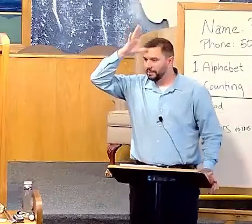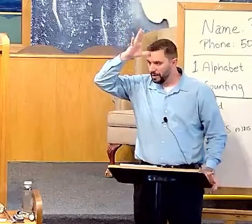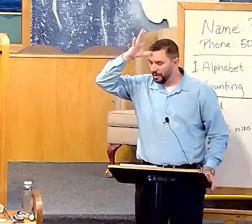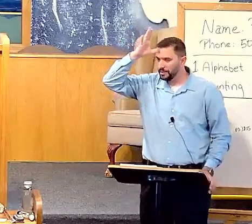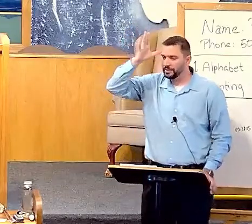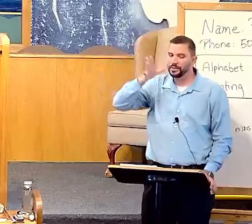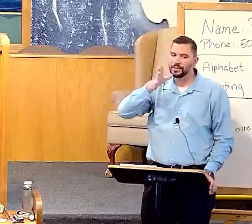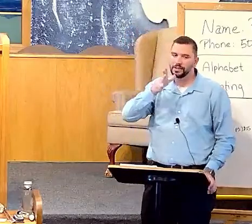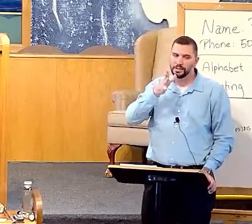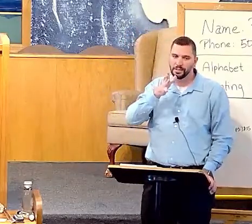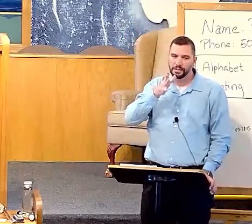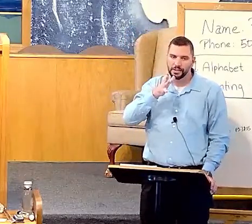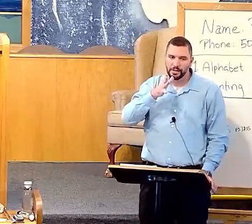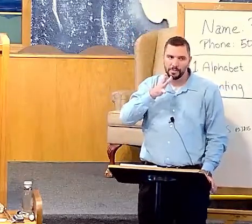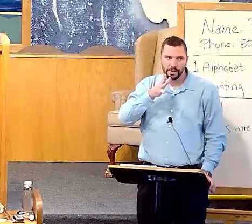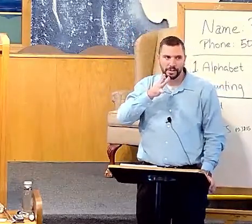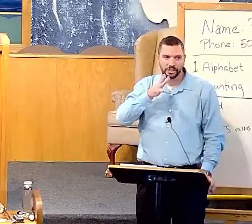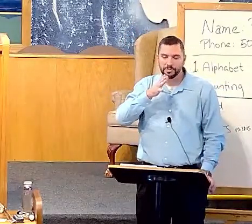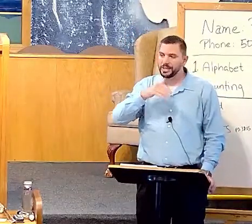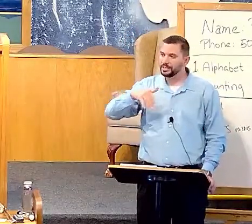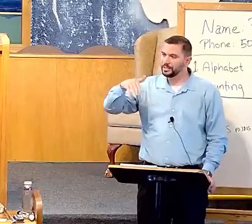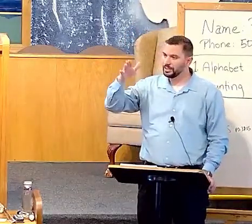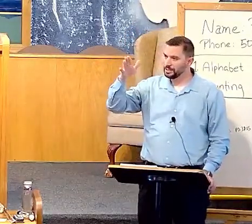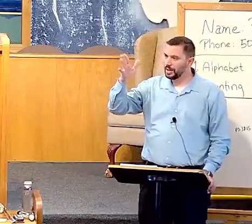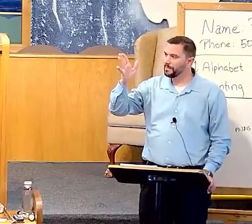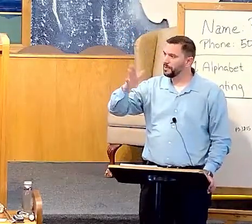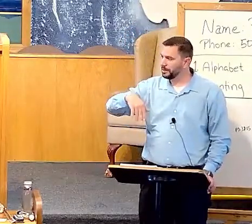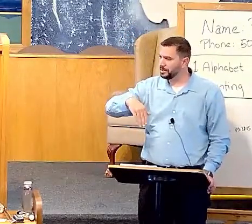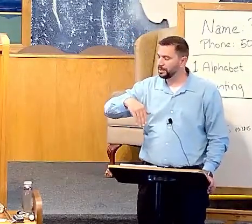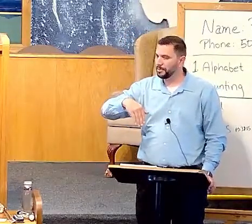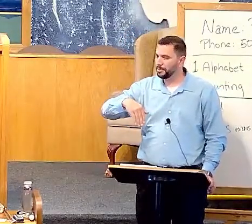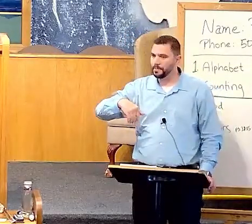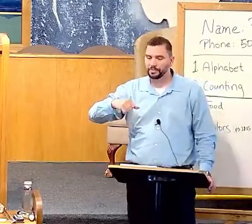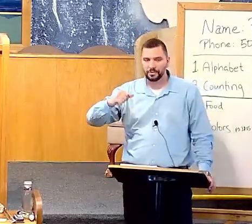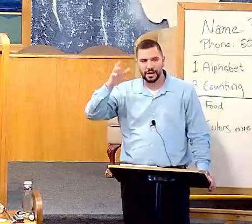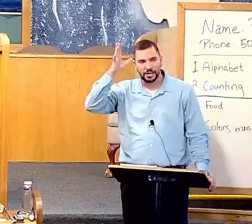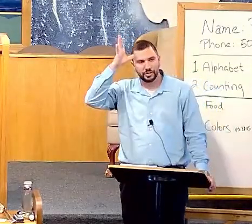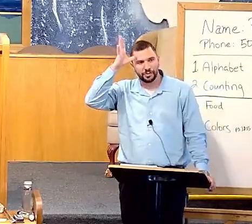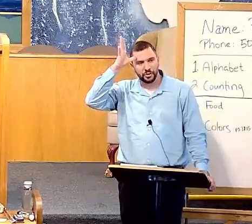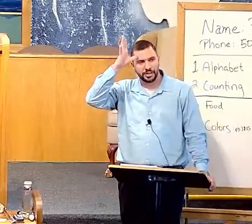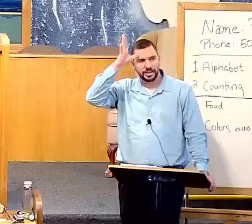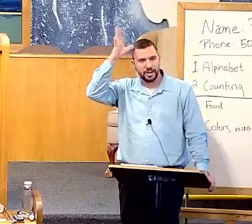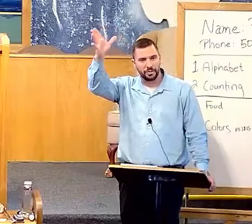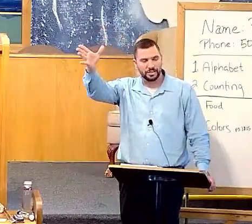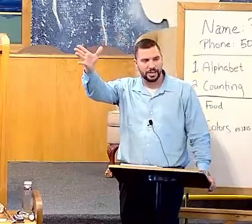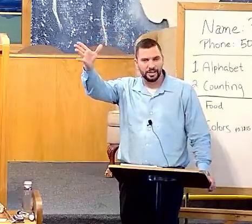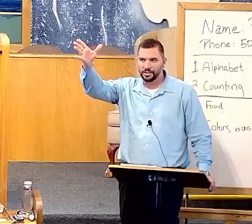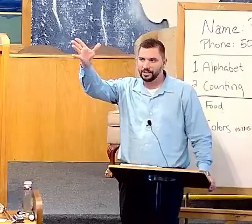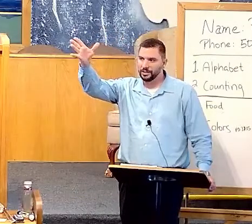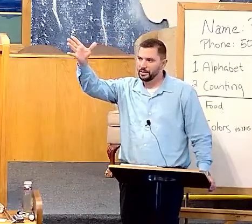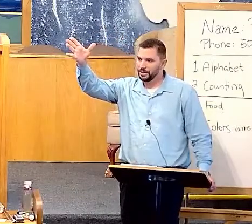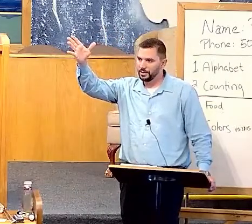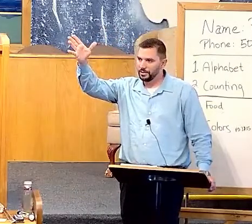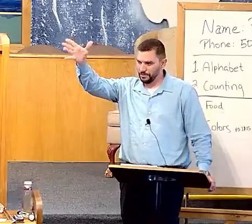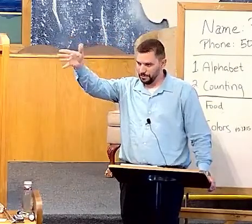Father, mother, because the masculine's on top, feminine's on bottom, right? And so if you go like that, what is that?